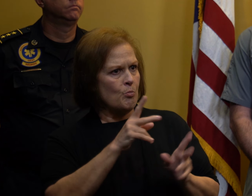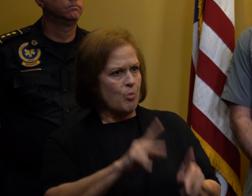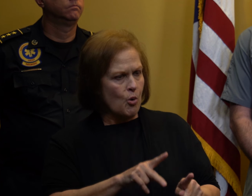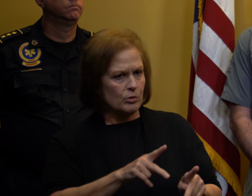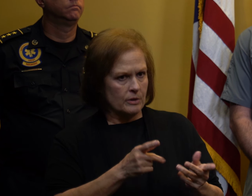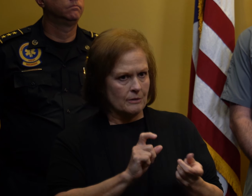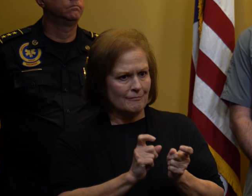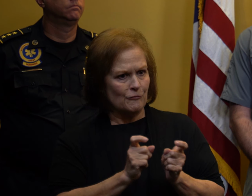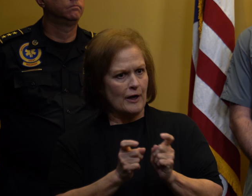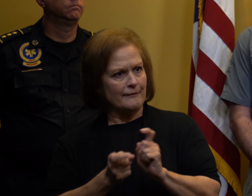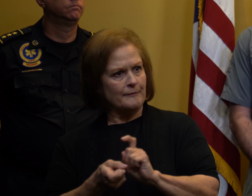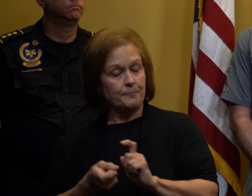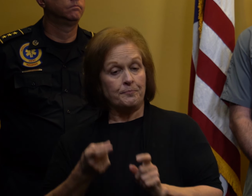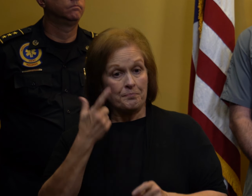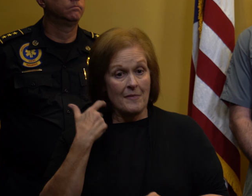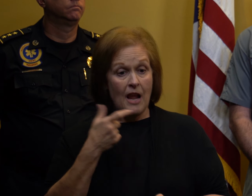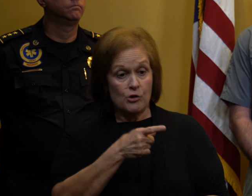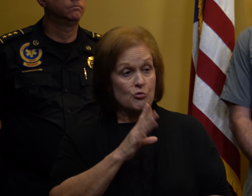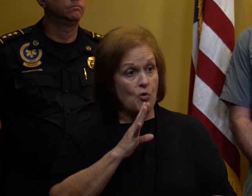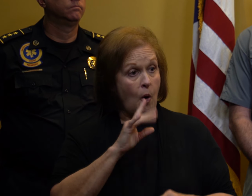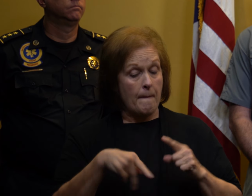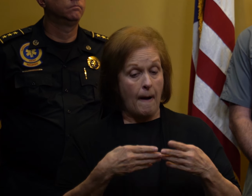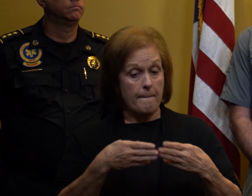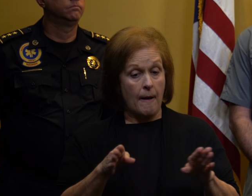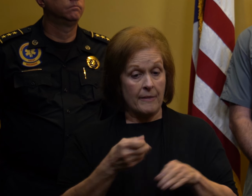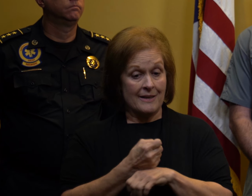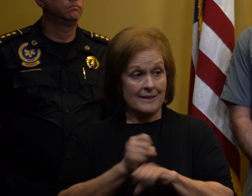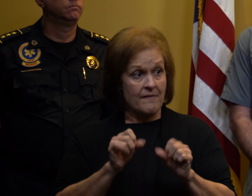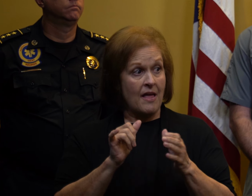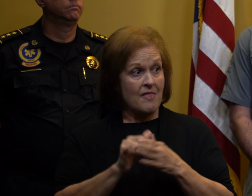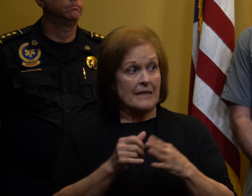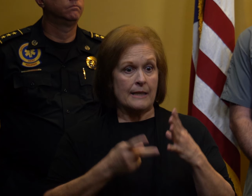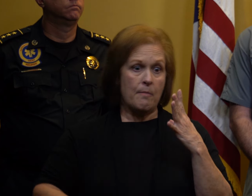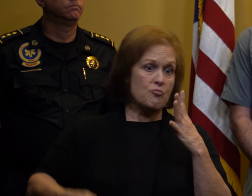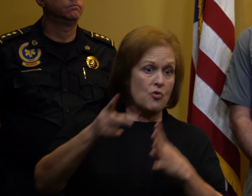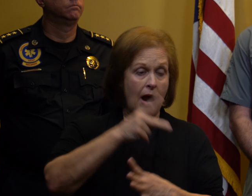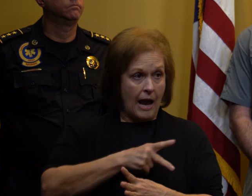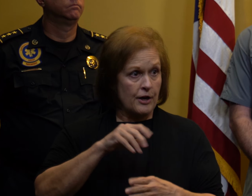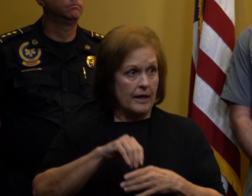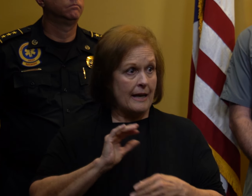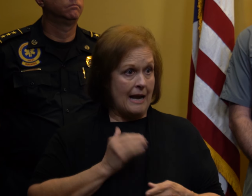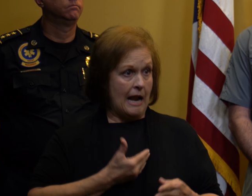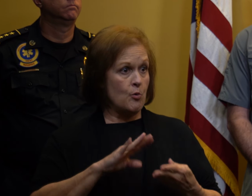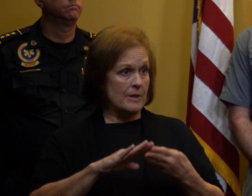you're talking about public safety, top priority, city of New Orleans.